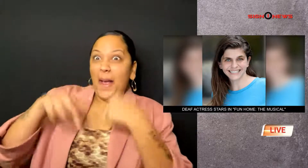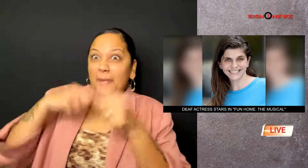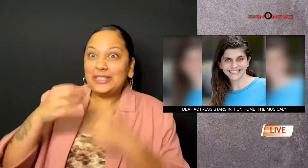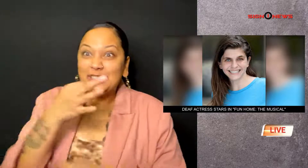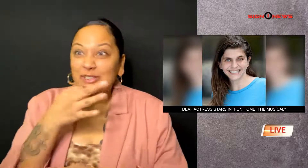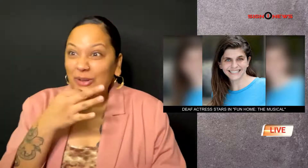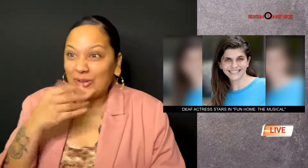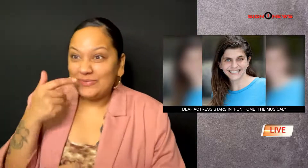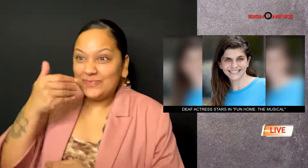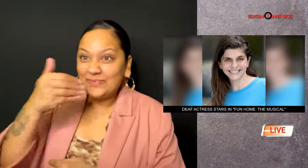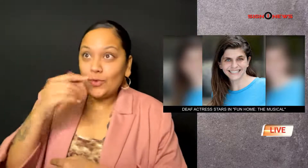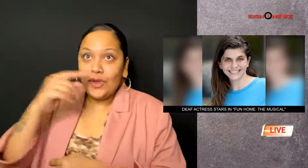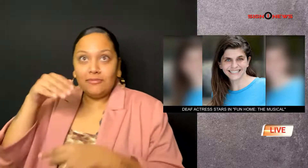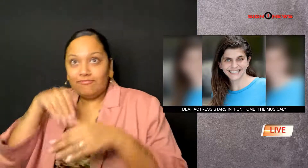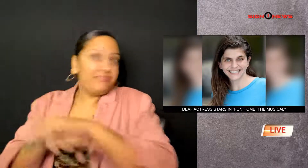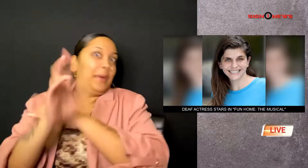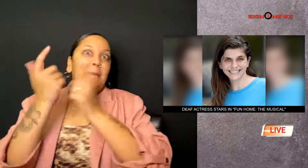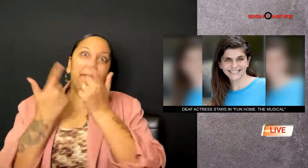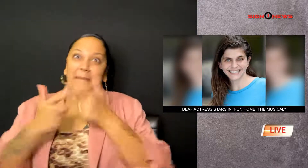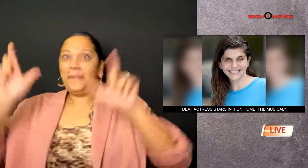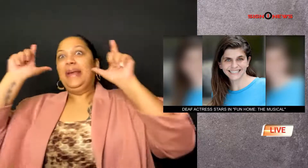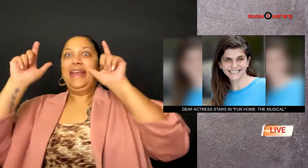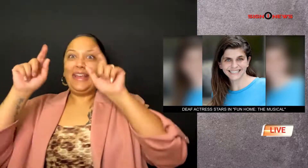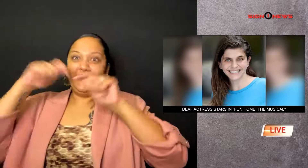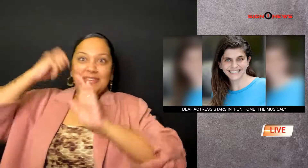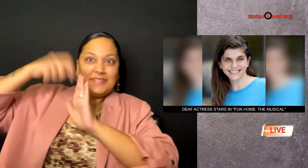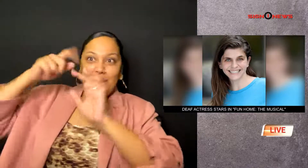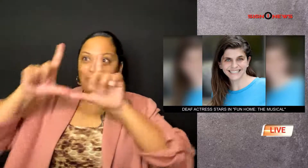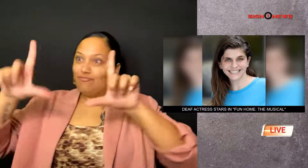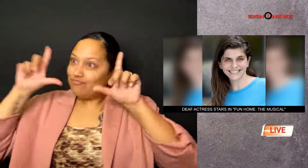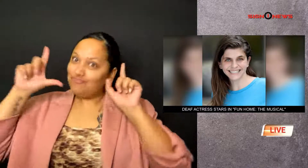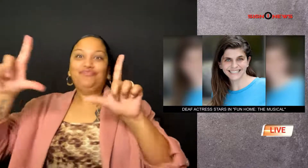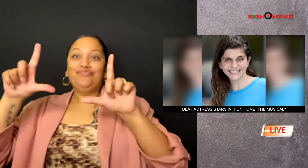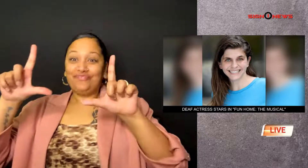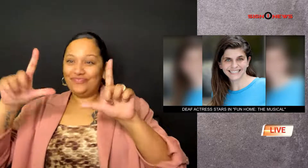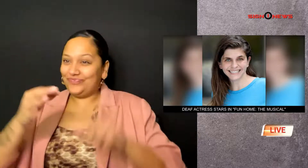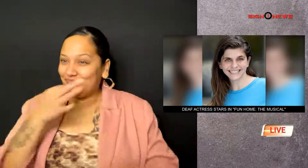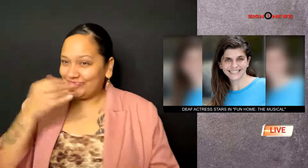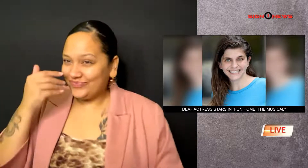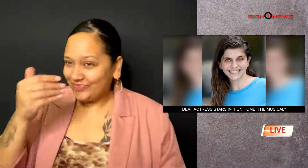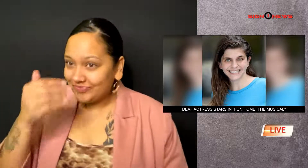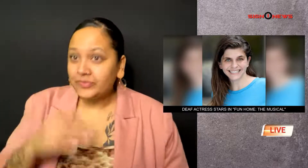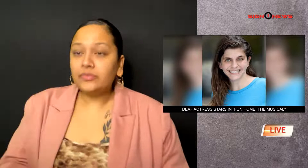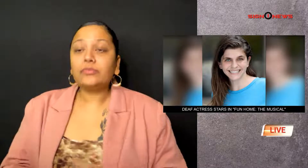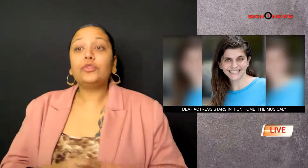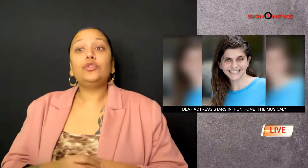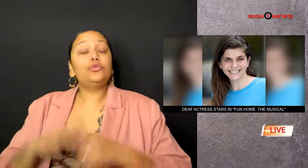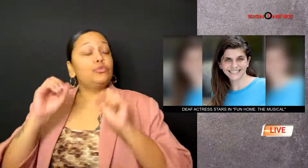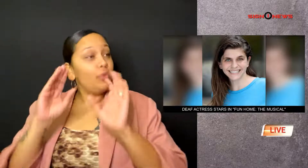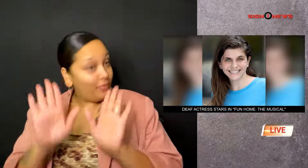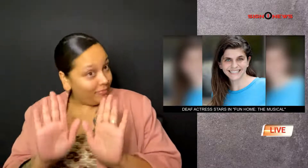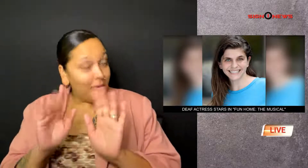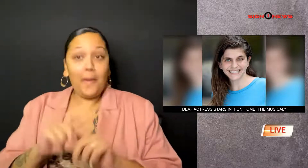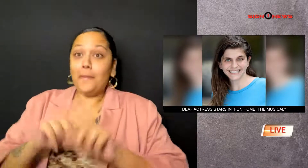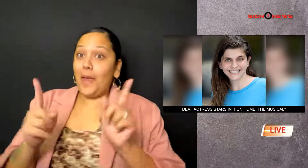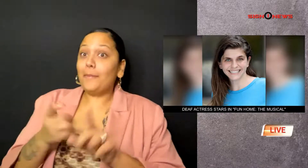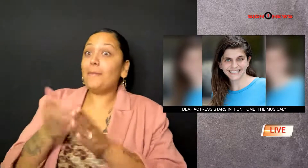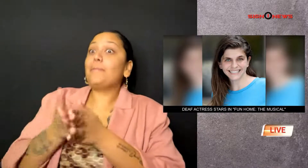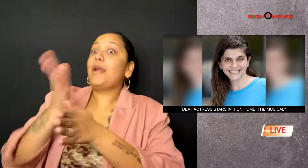she has a project coming to the big screen soon as well.